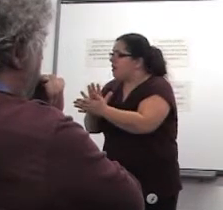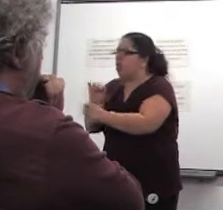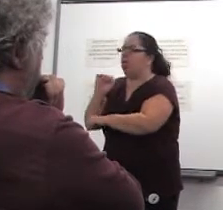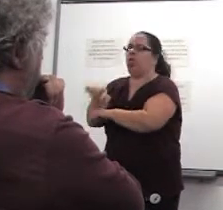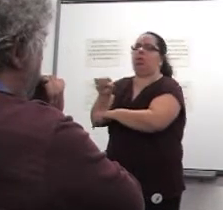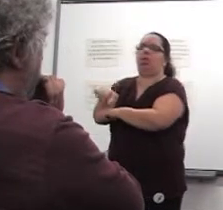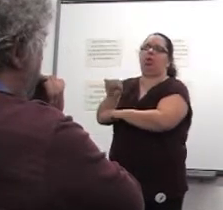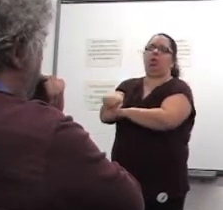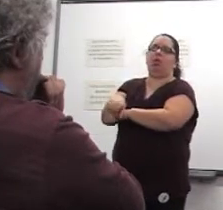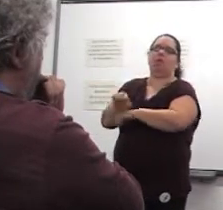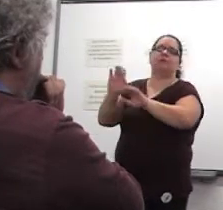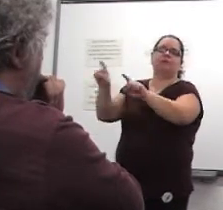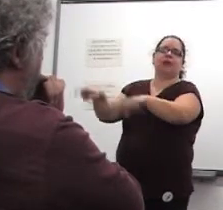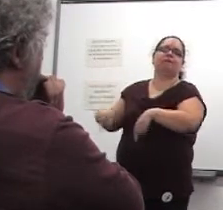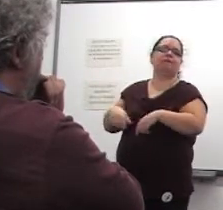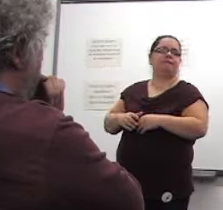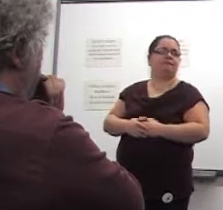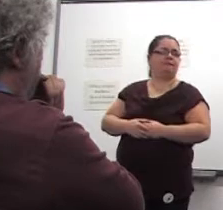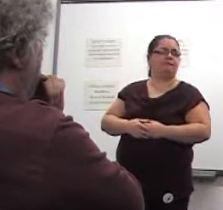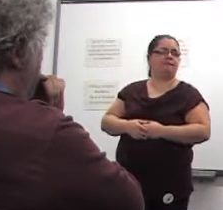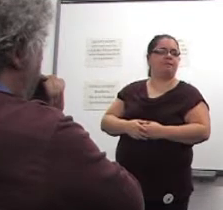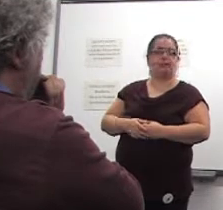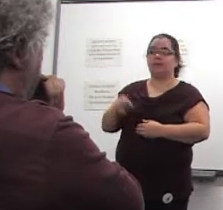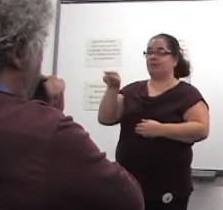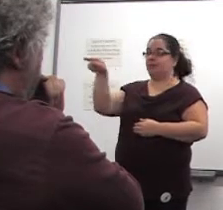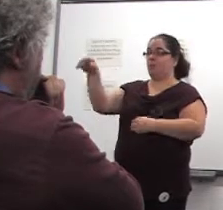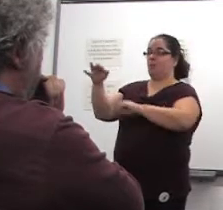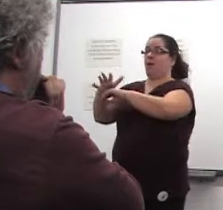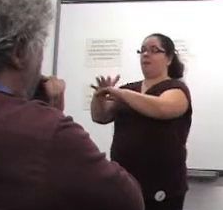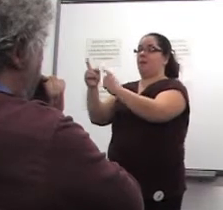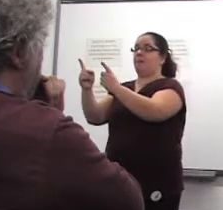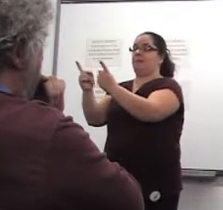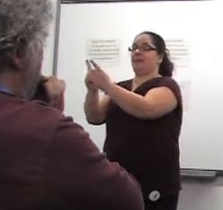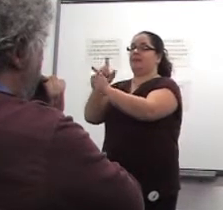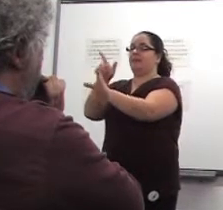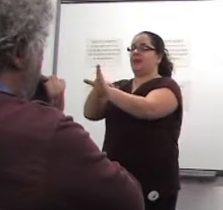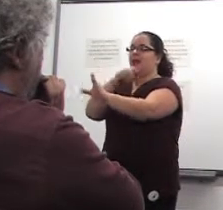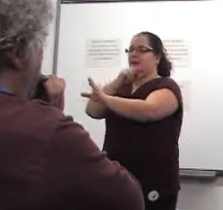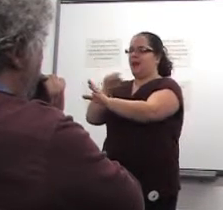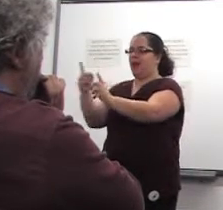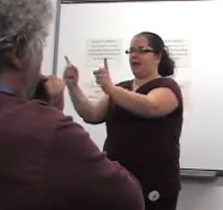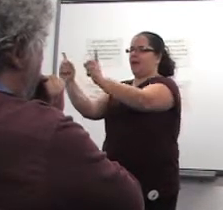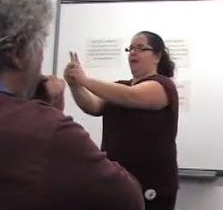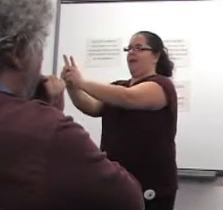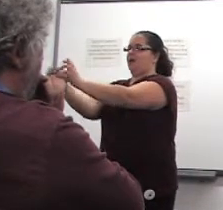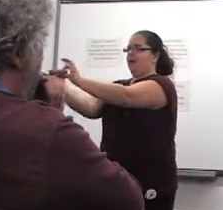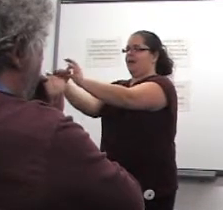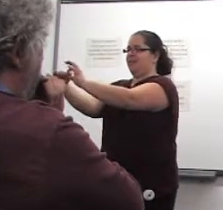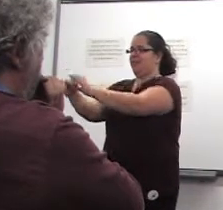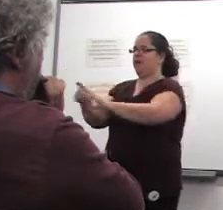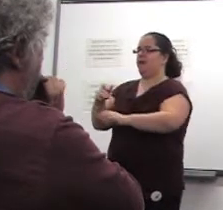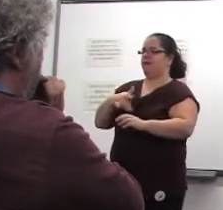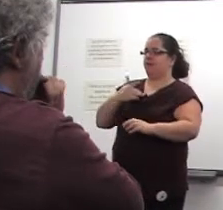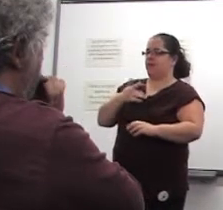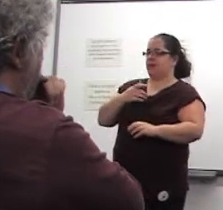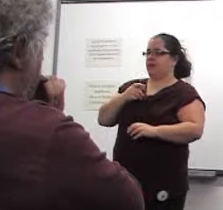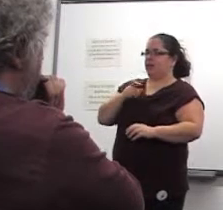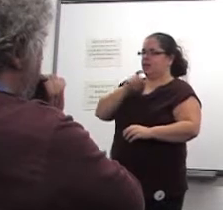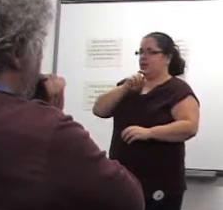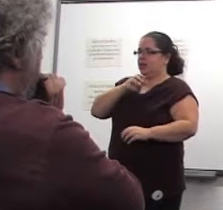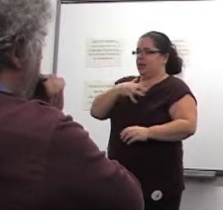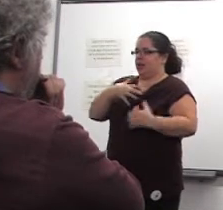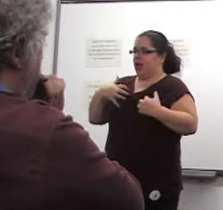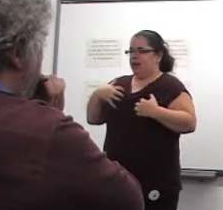it. The younger man she met at work had been in many ways a relief. He felt only a twinge